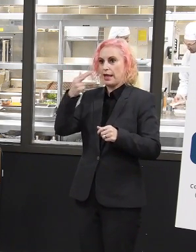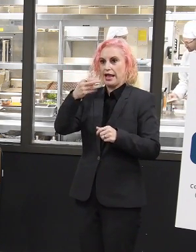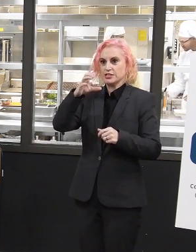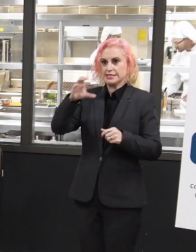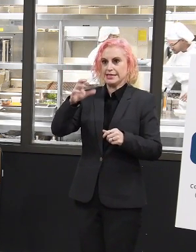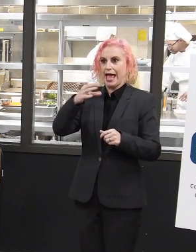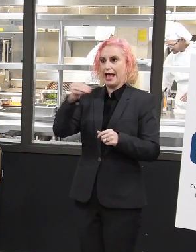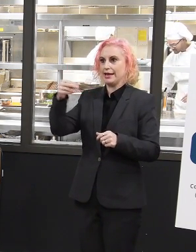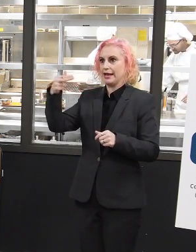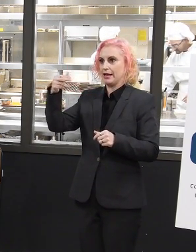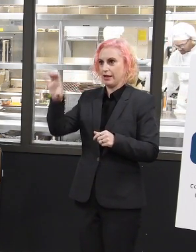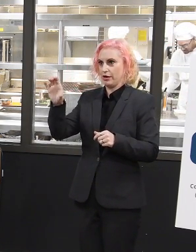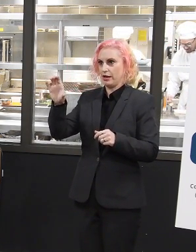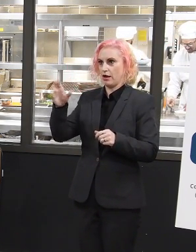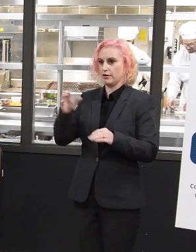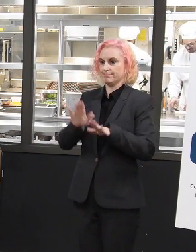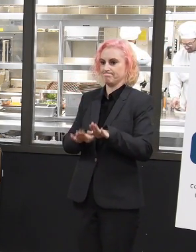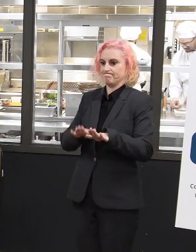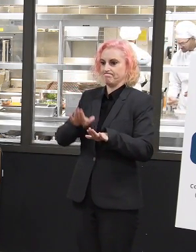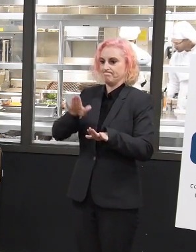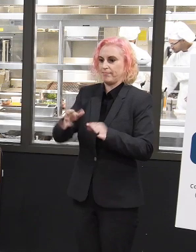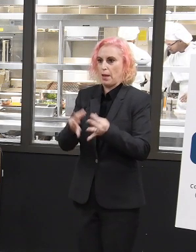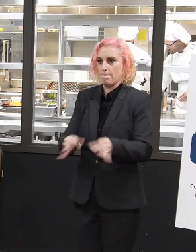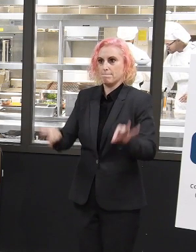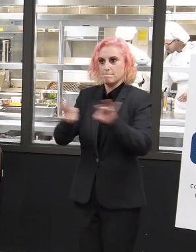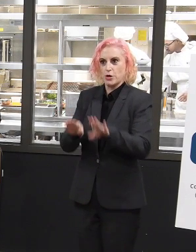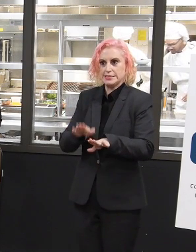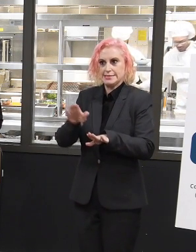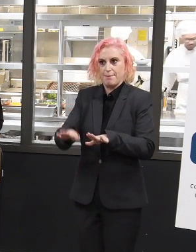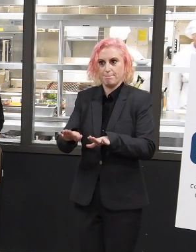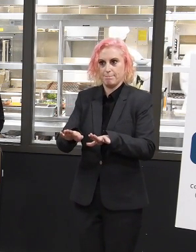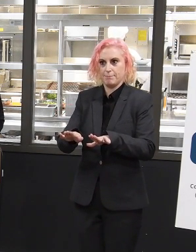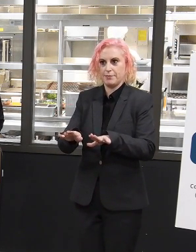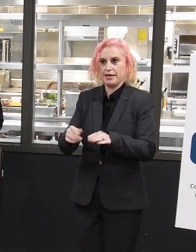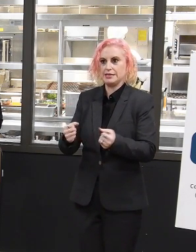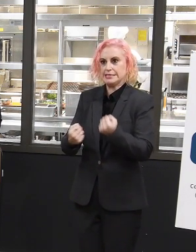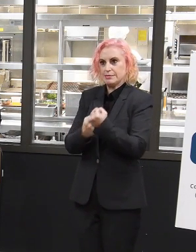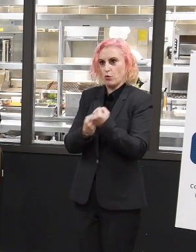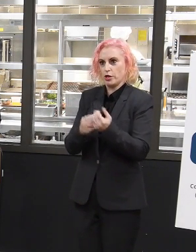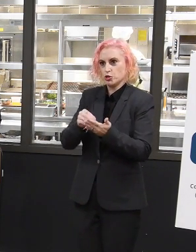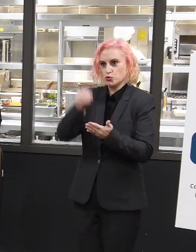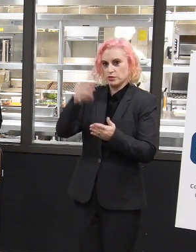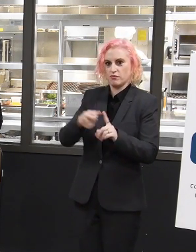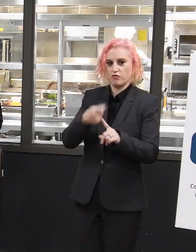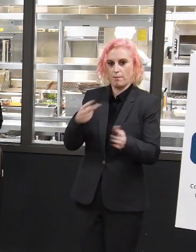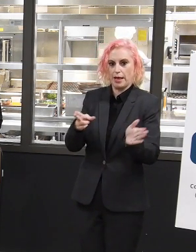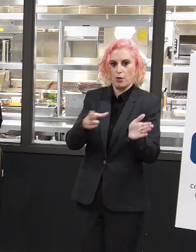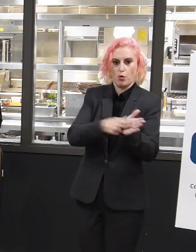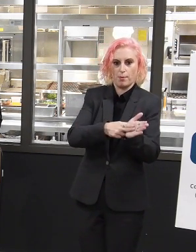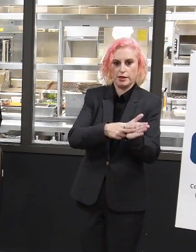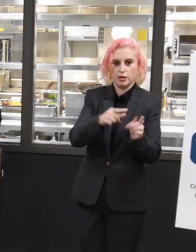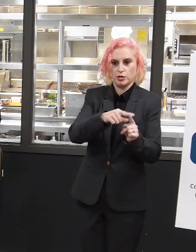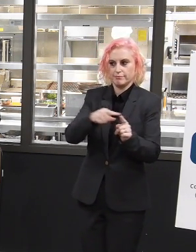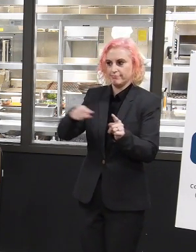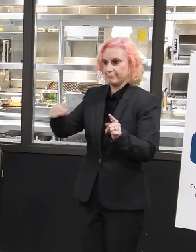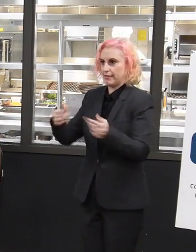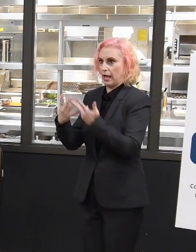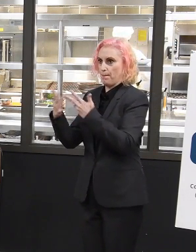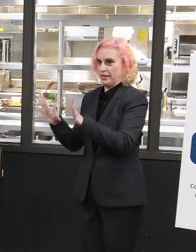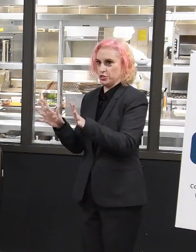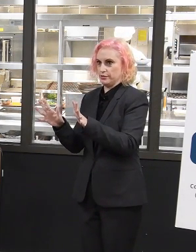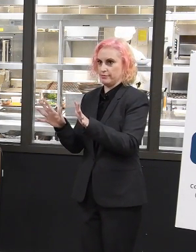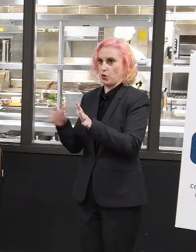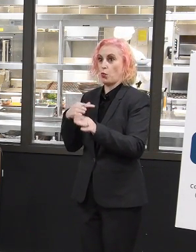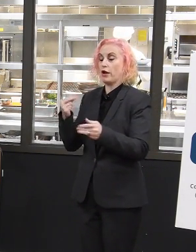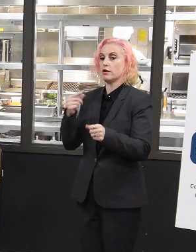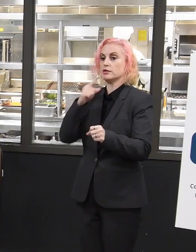Howard County are taking an important step forward in supporting students from enrollment to completion. We are ensuring